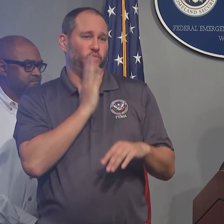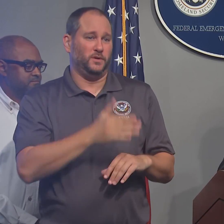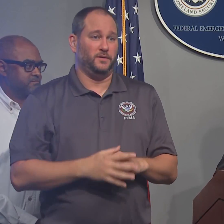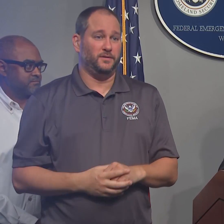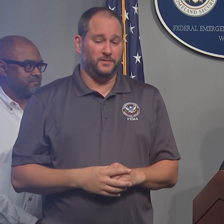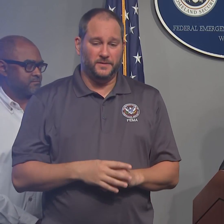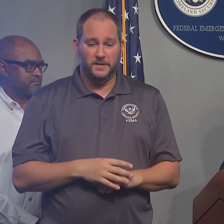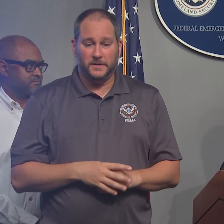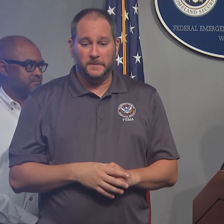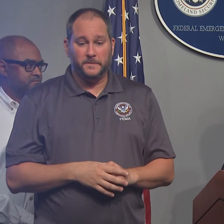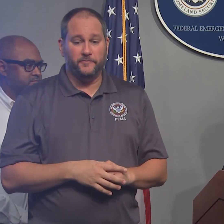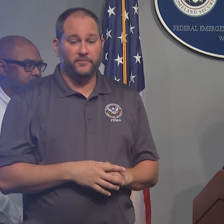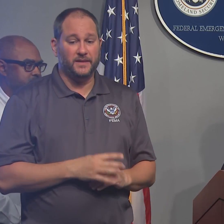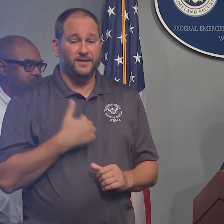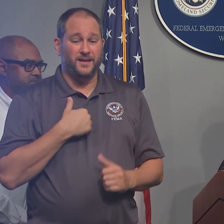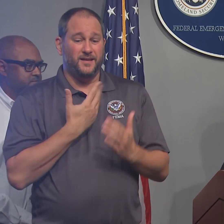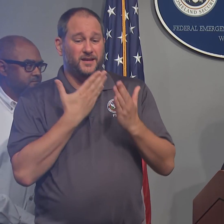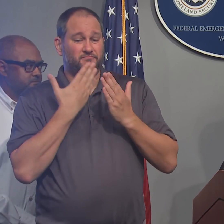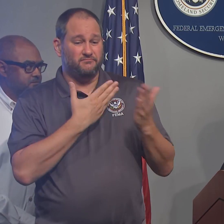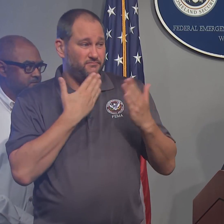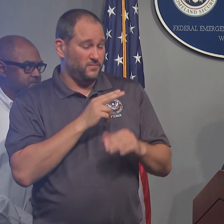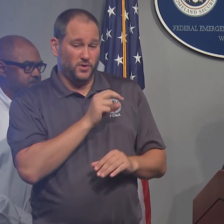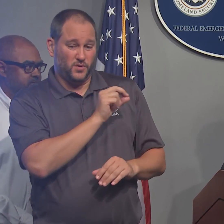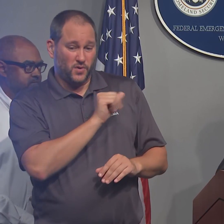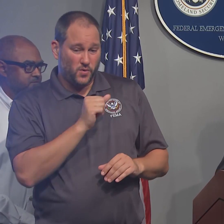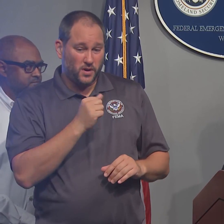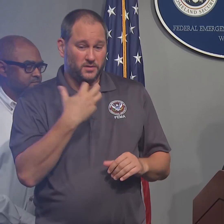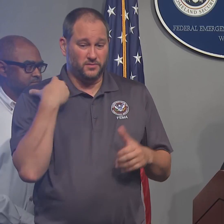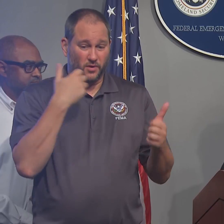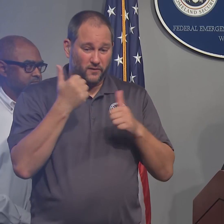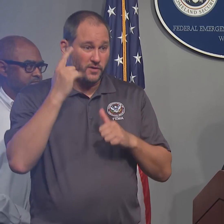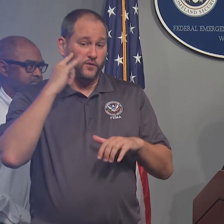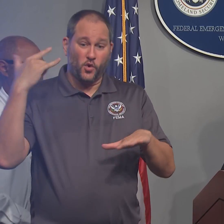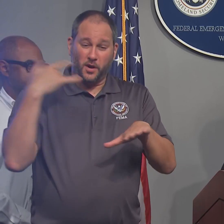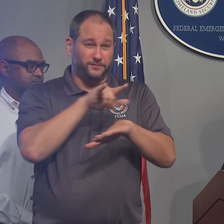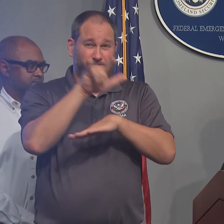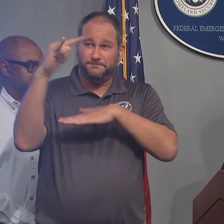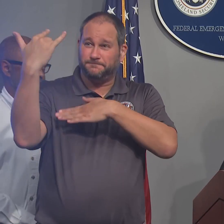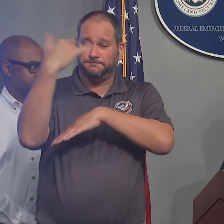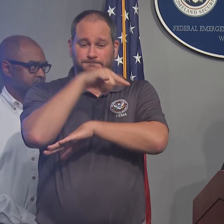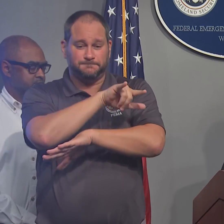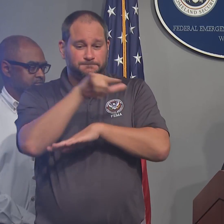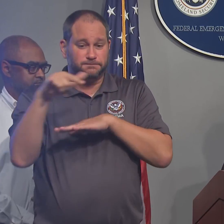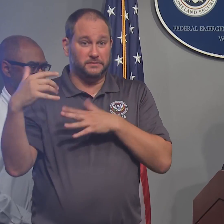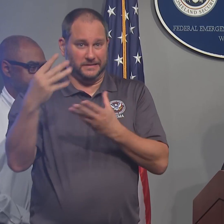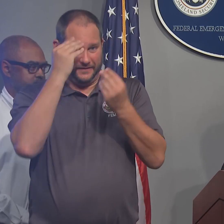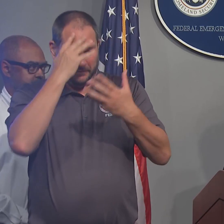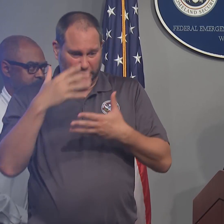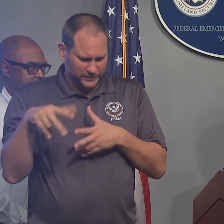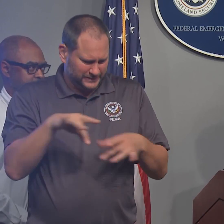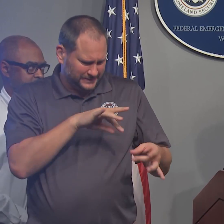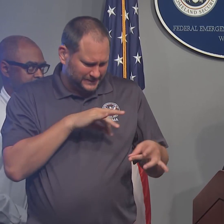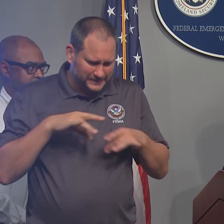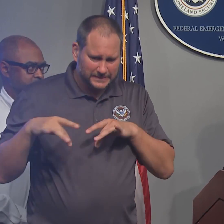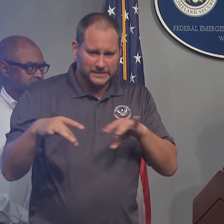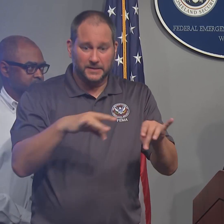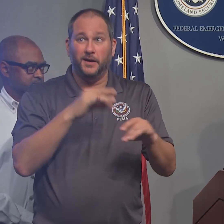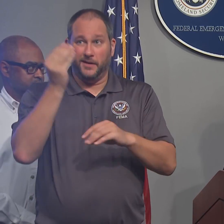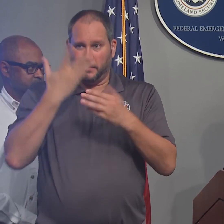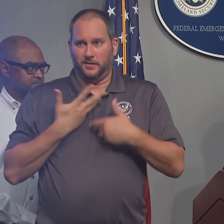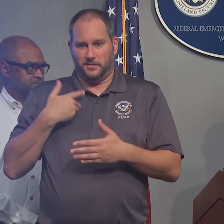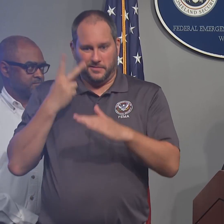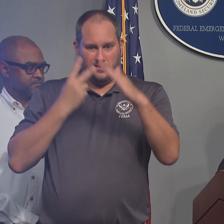for flying several flights into the storm, collecting data to improve the forecast skill in the models. In addition to that, I'd also like to thank the Air Force